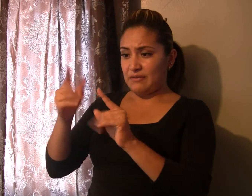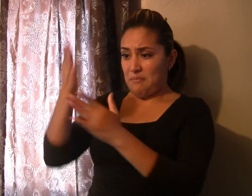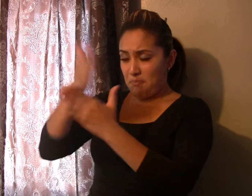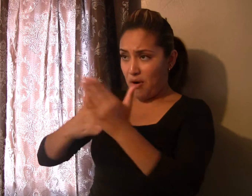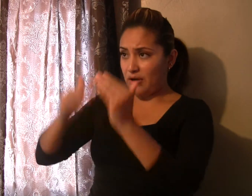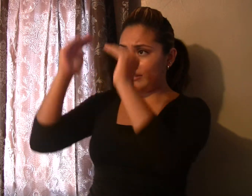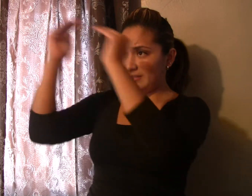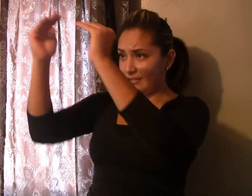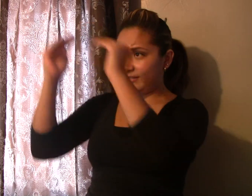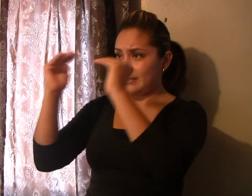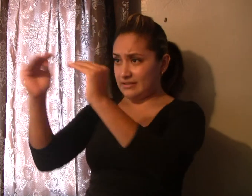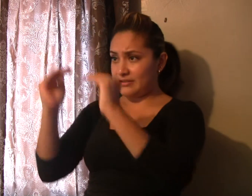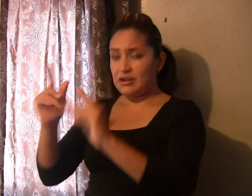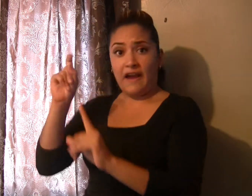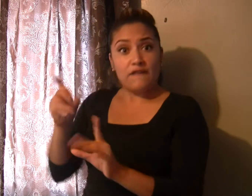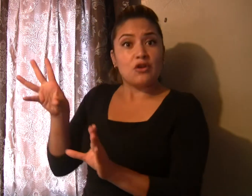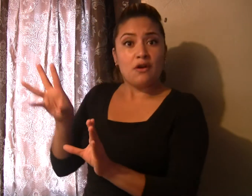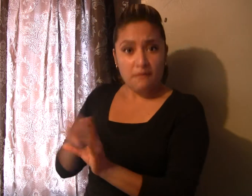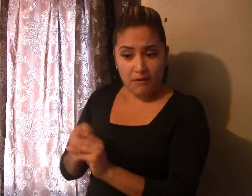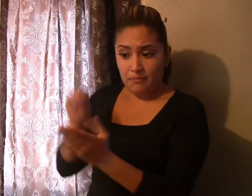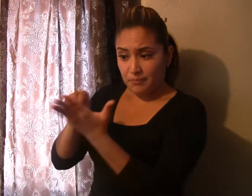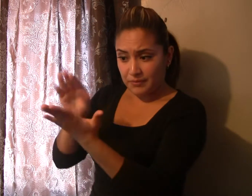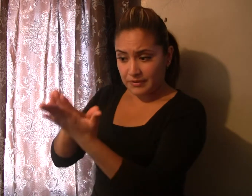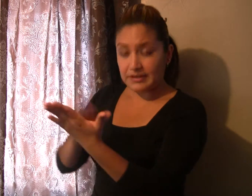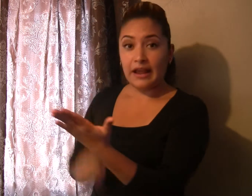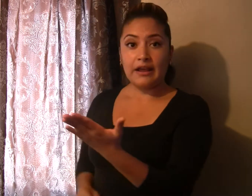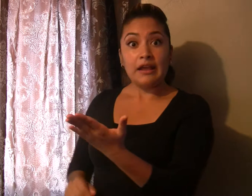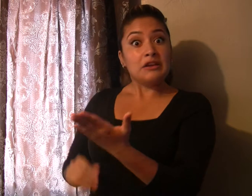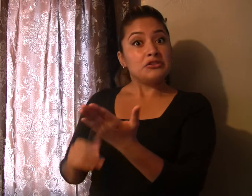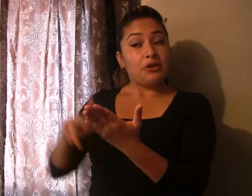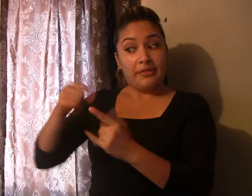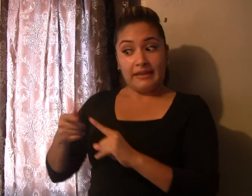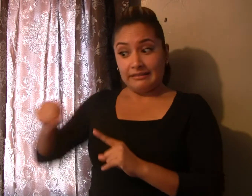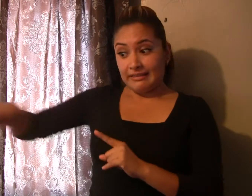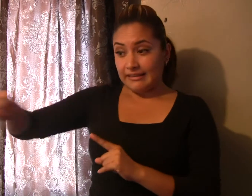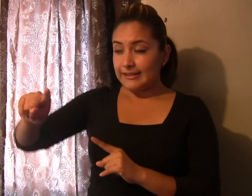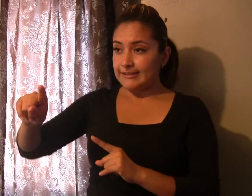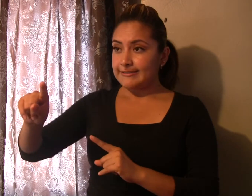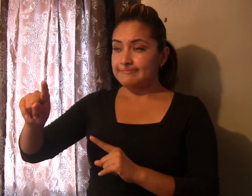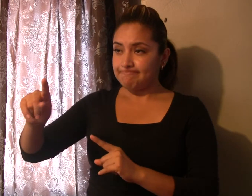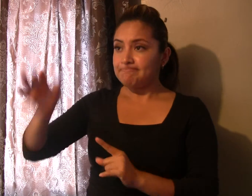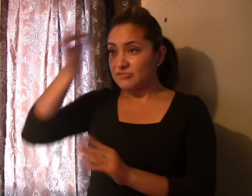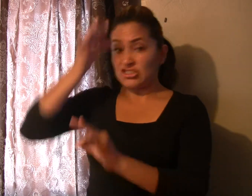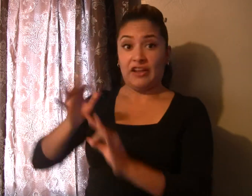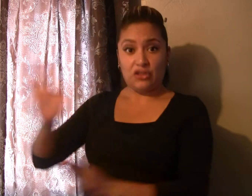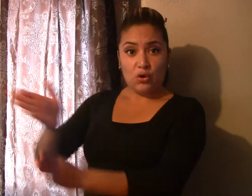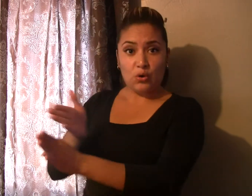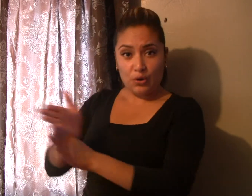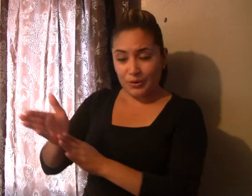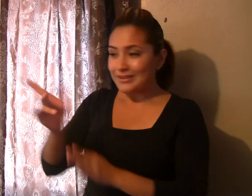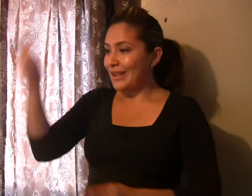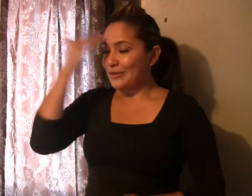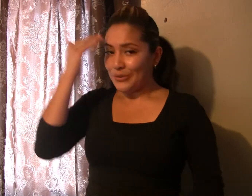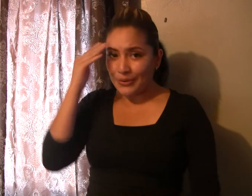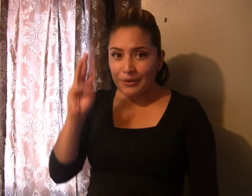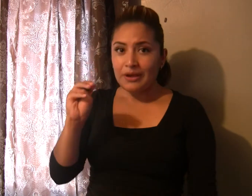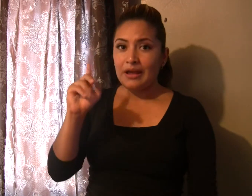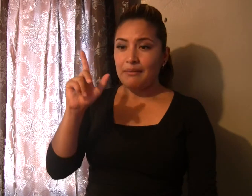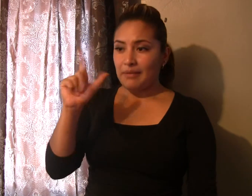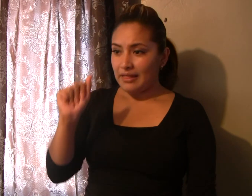areas. So students then, when they went off to their major courses, they knew MLA style, they knew CBE style from biology, they